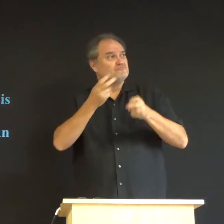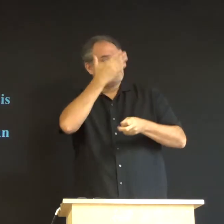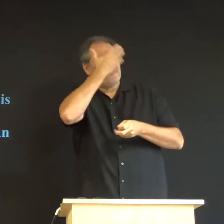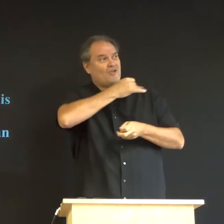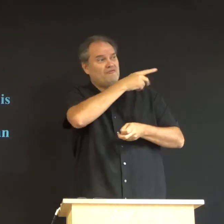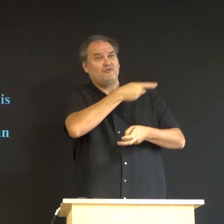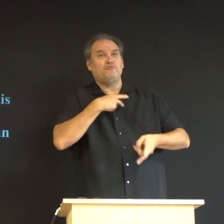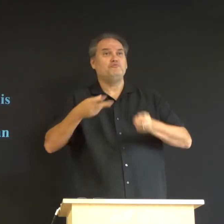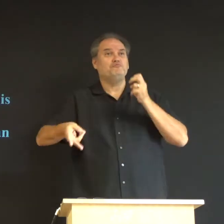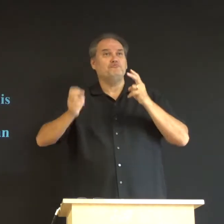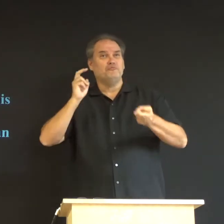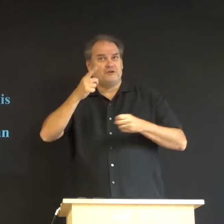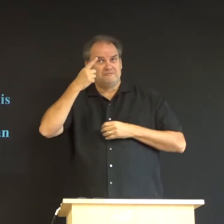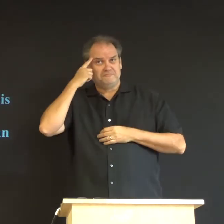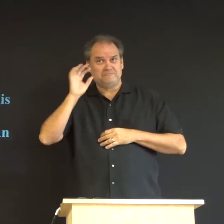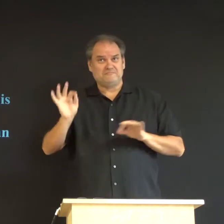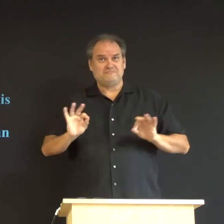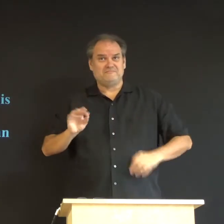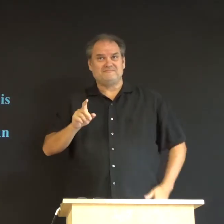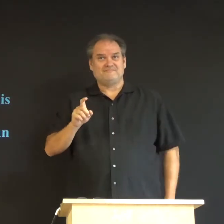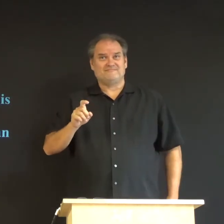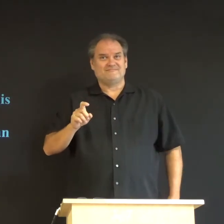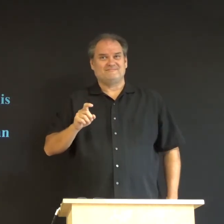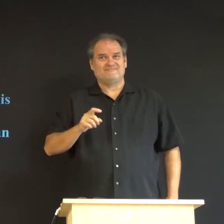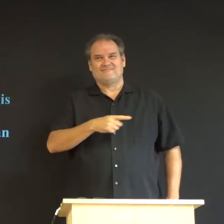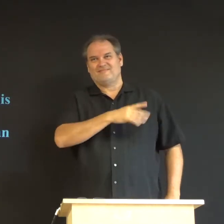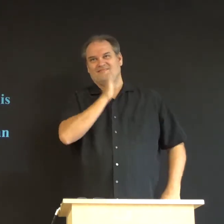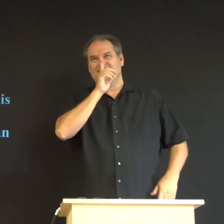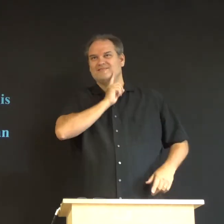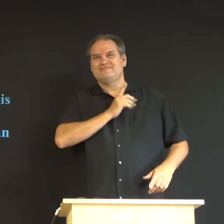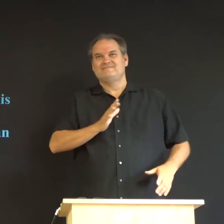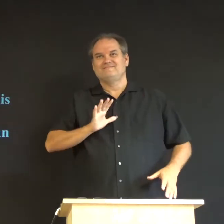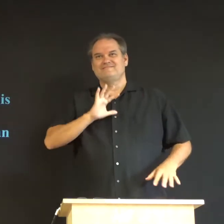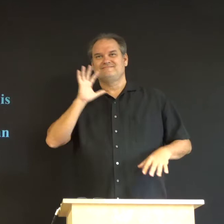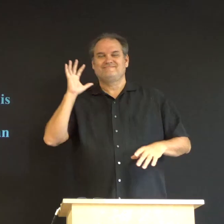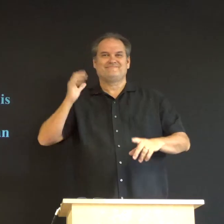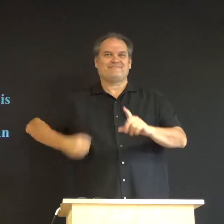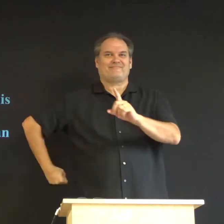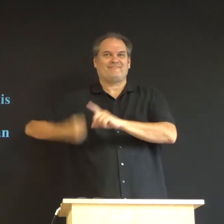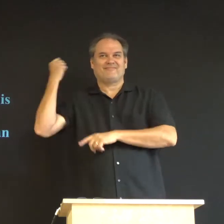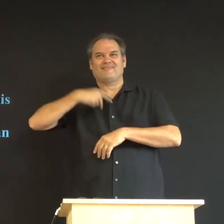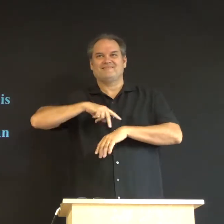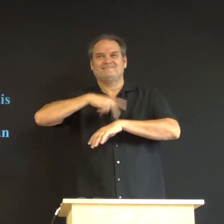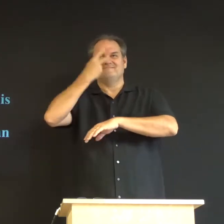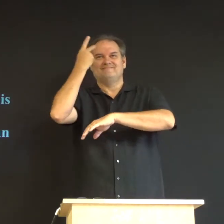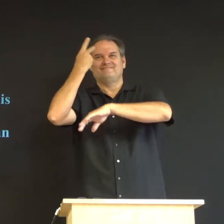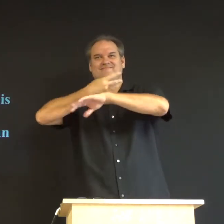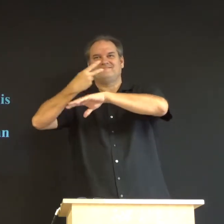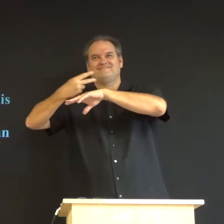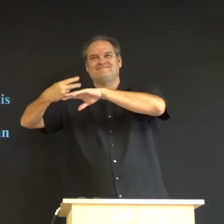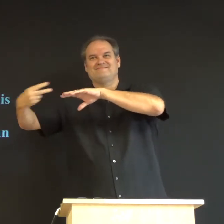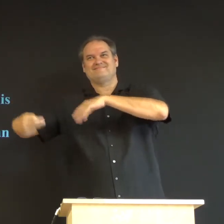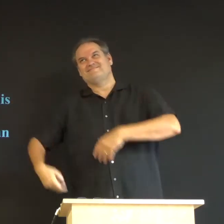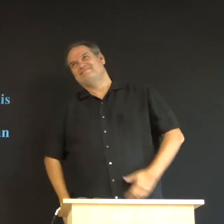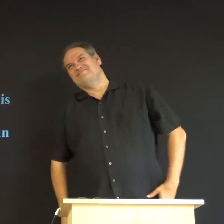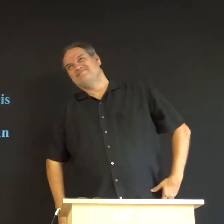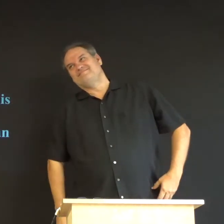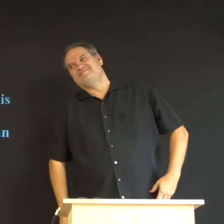and steal his things unless he ties them up? Is it easy? No. The guy that's strong, he'll beat you up before you get in